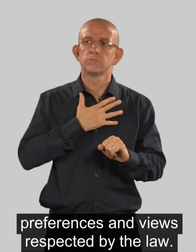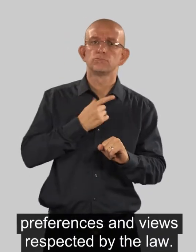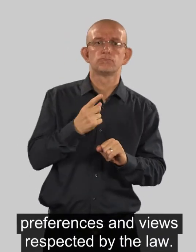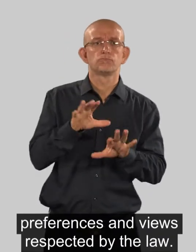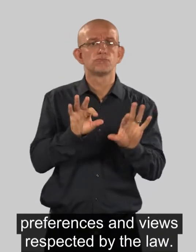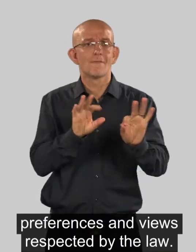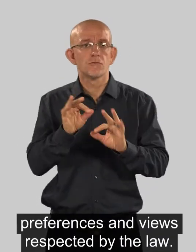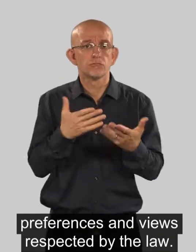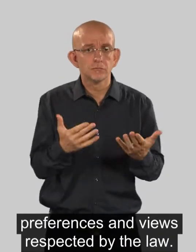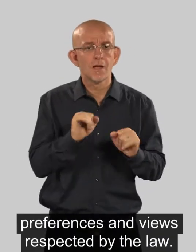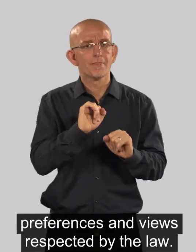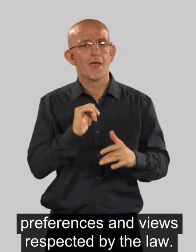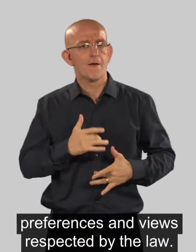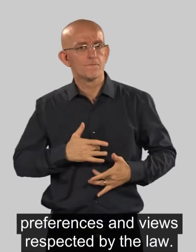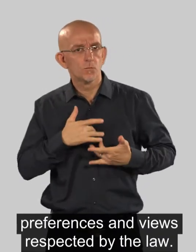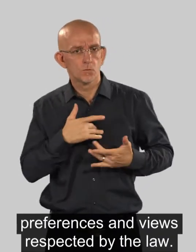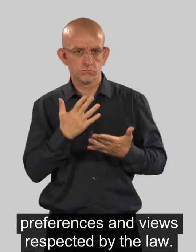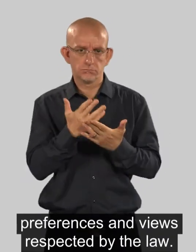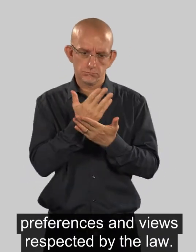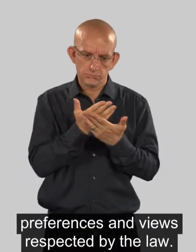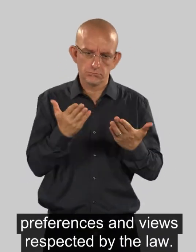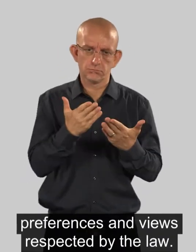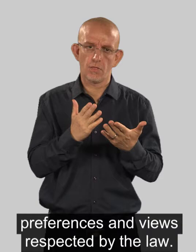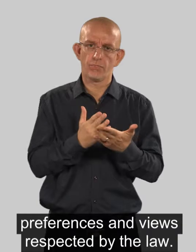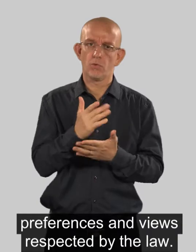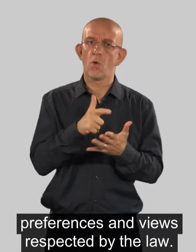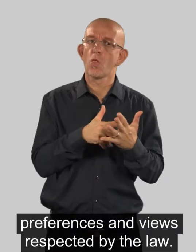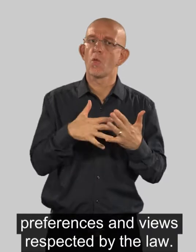preferences, and views respected by the law.